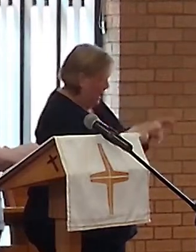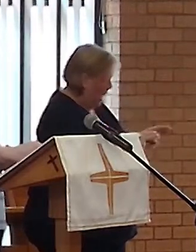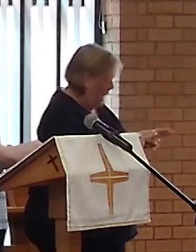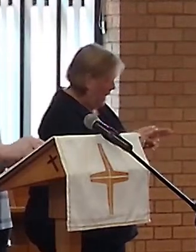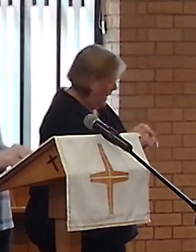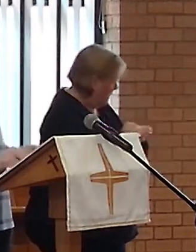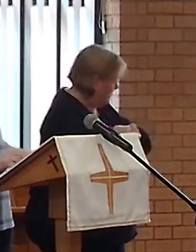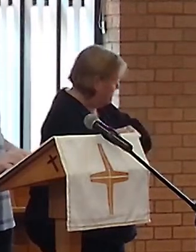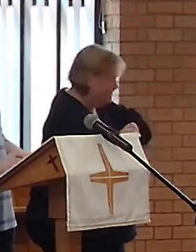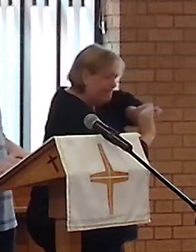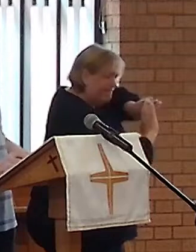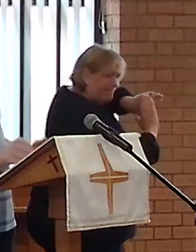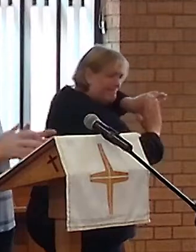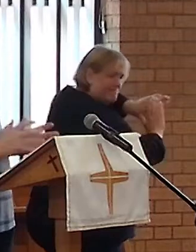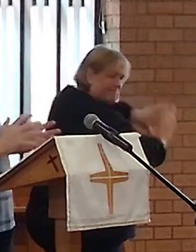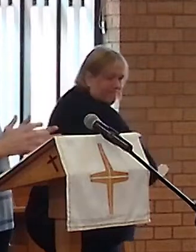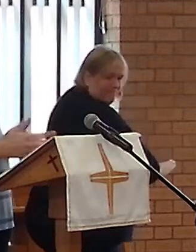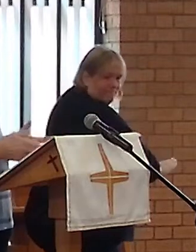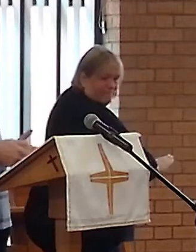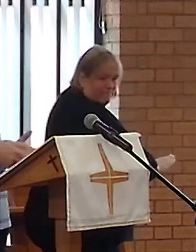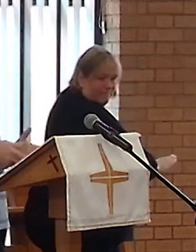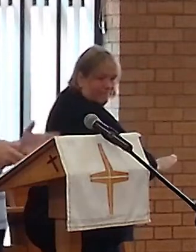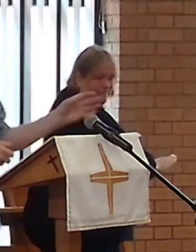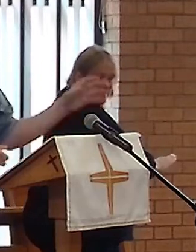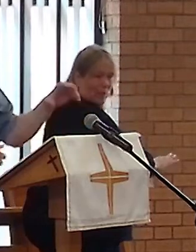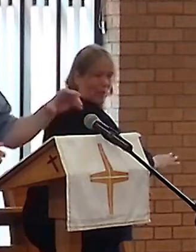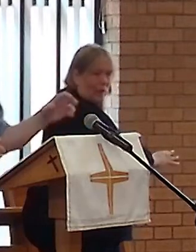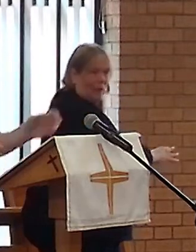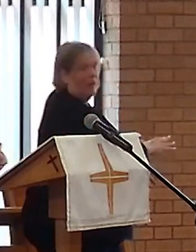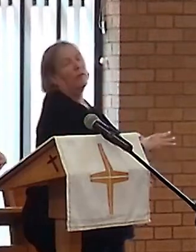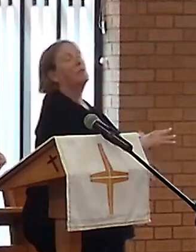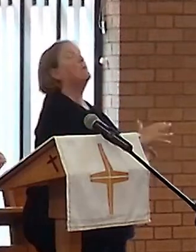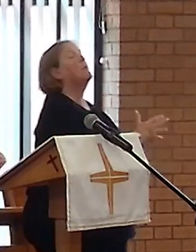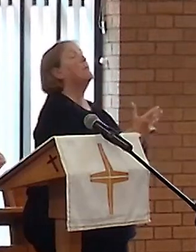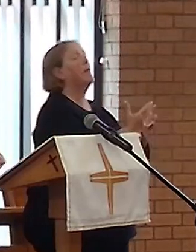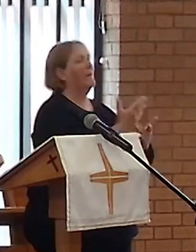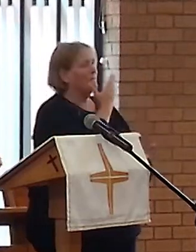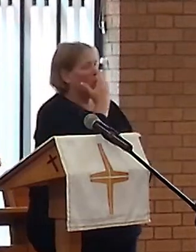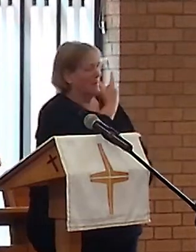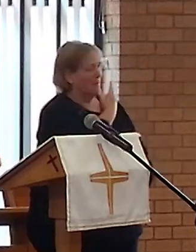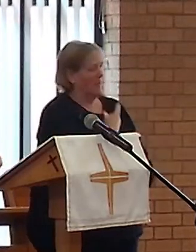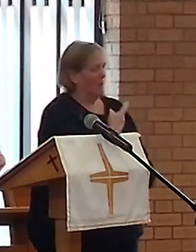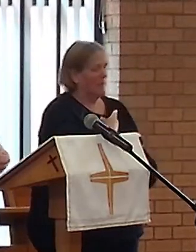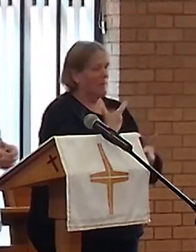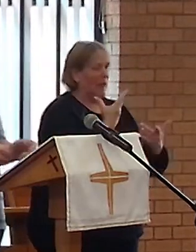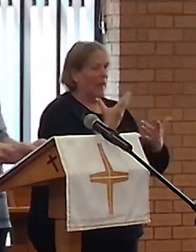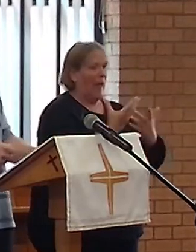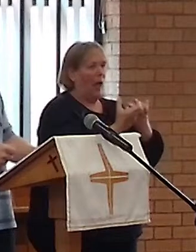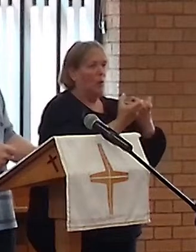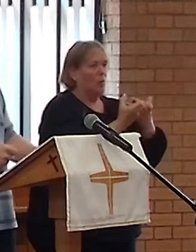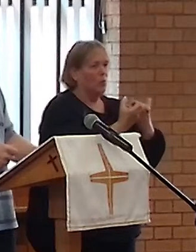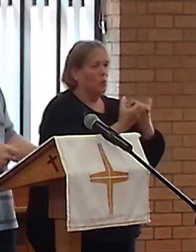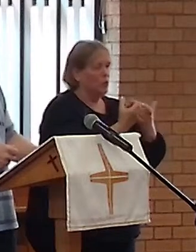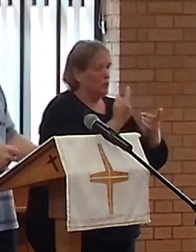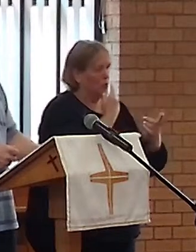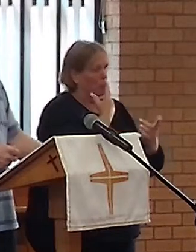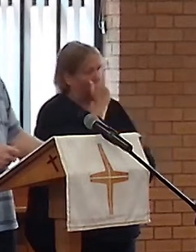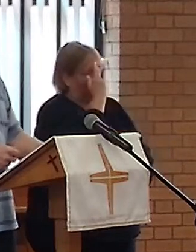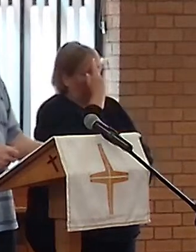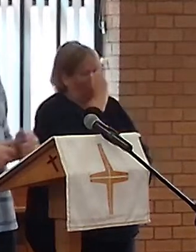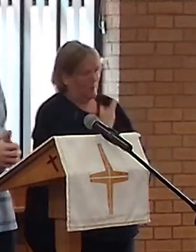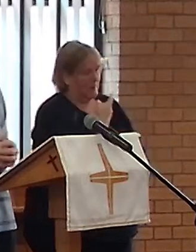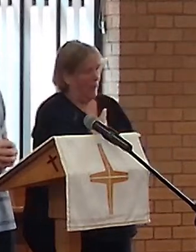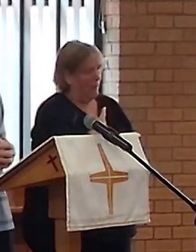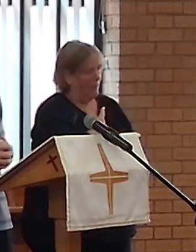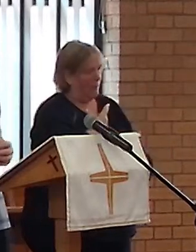Your false self, Merton said, is how you define yourself outside of love, relationship, or divine union.